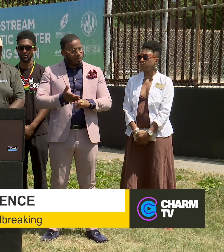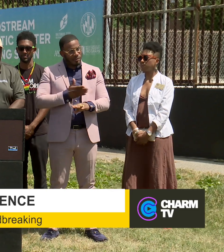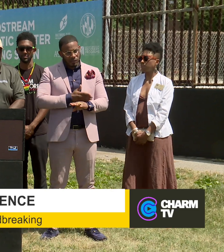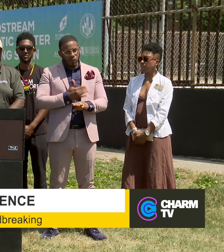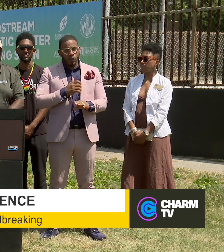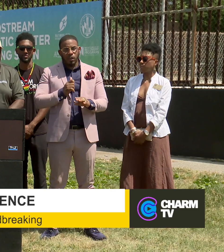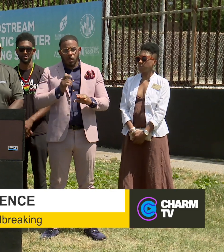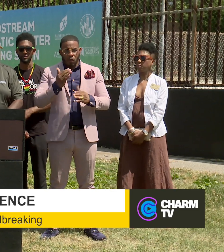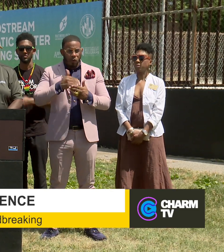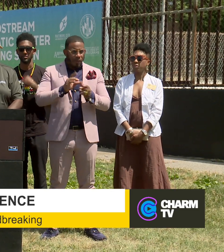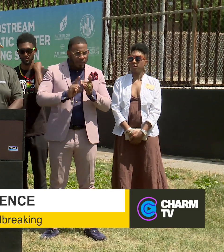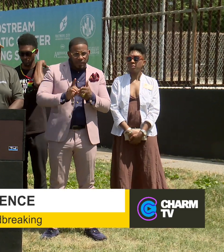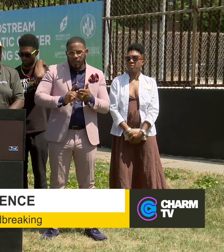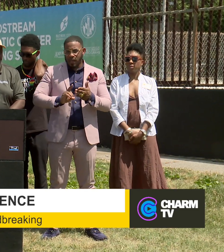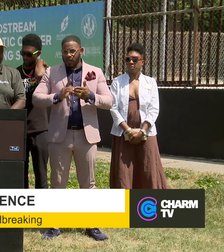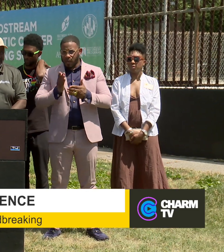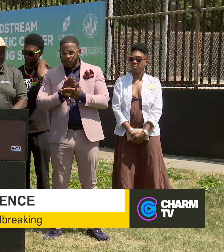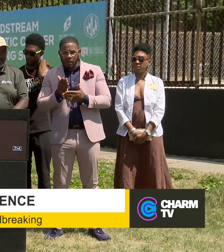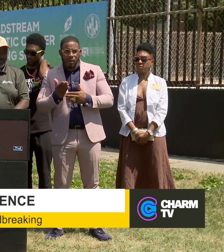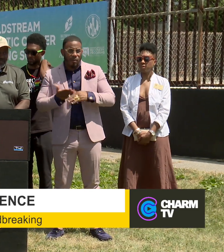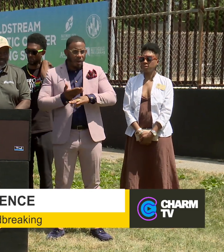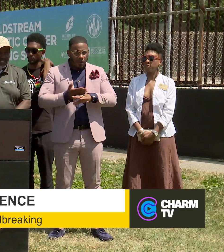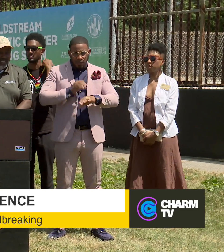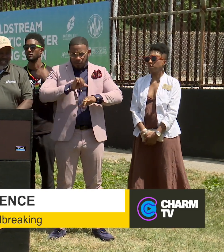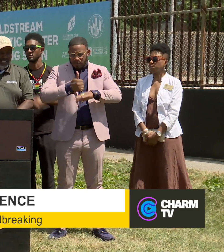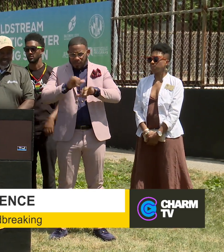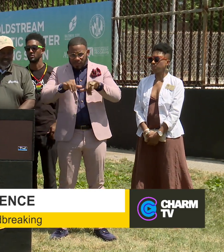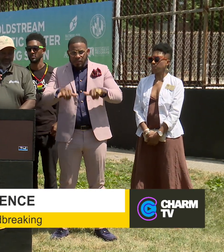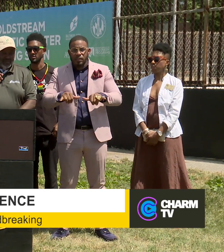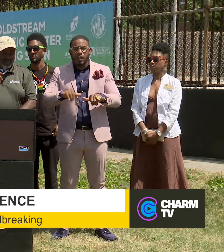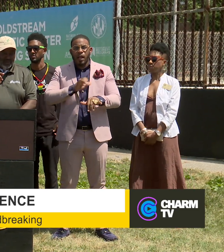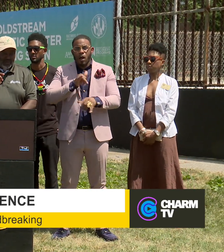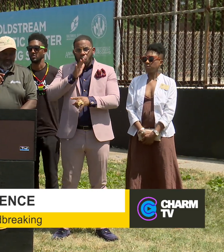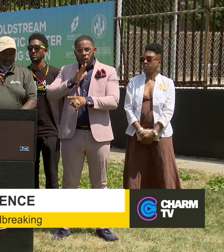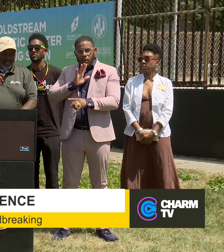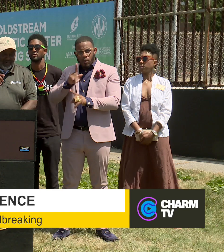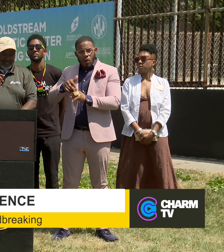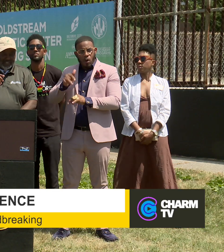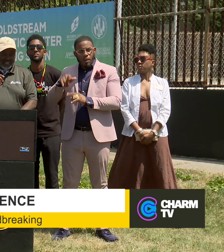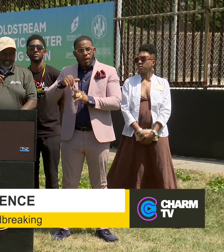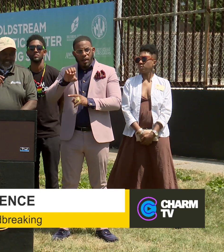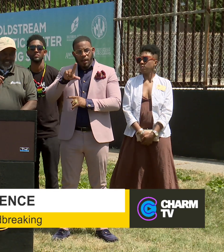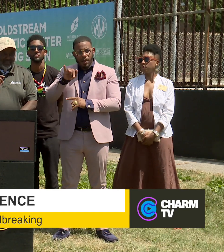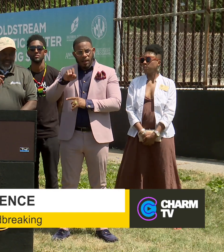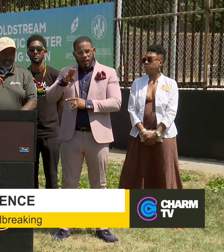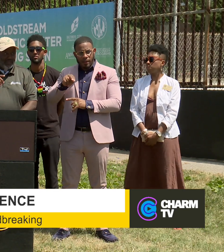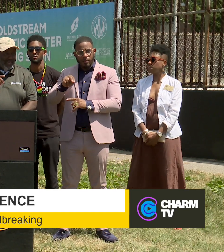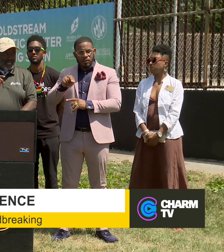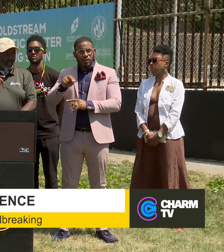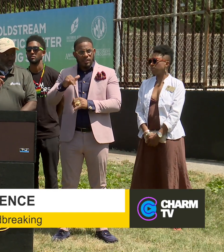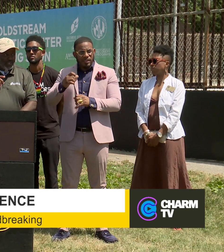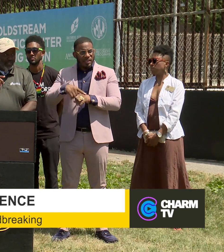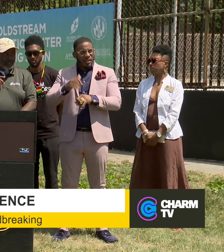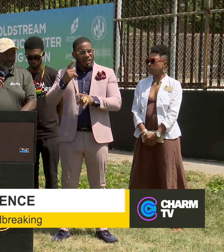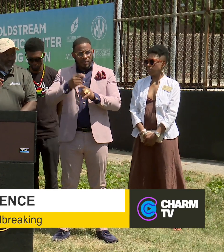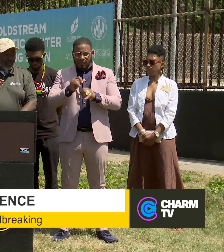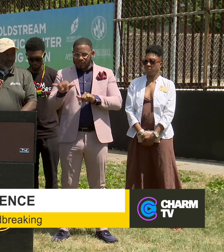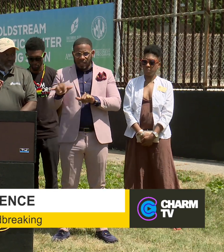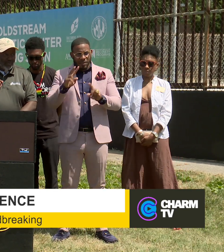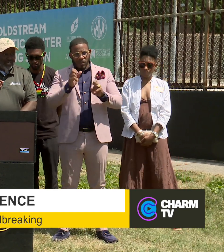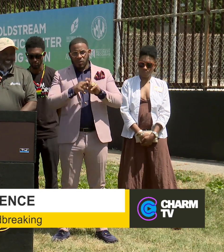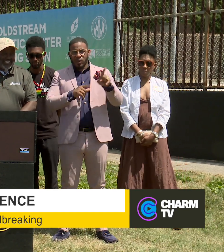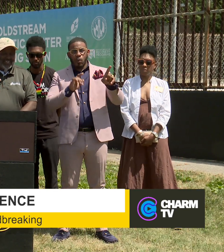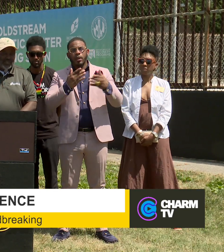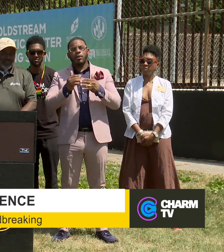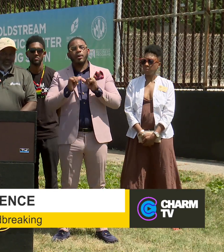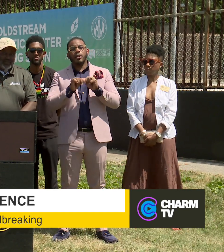so that we can redesign and properly put a system in place. And as the councilwoman spoke earlier about Clifton, this time last year we had issues with Clifton. One